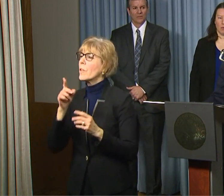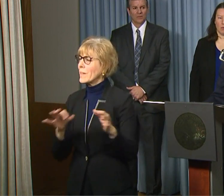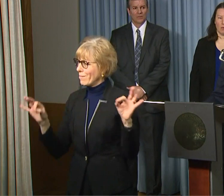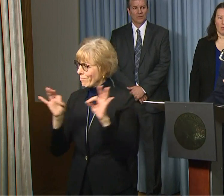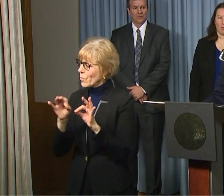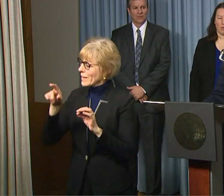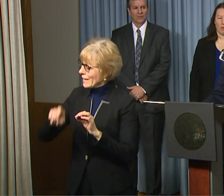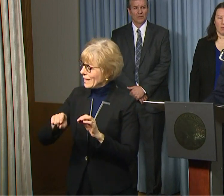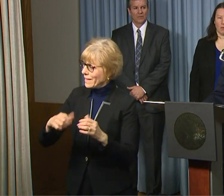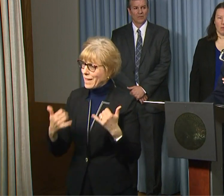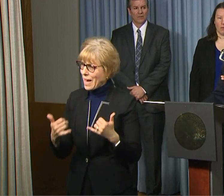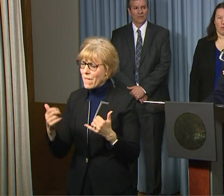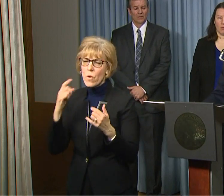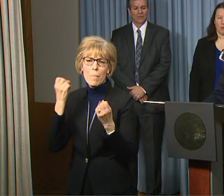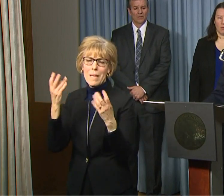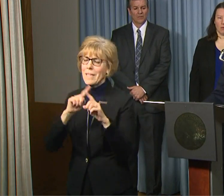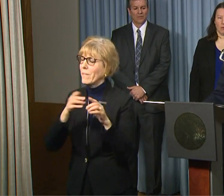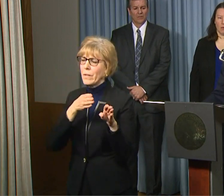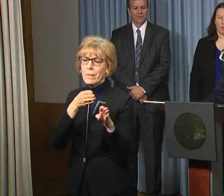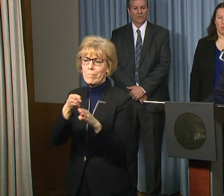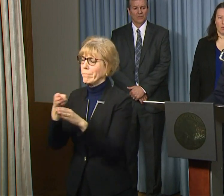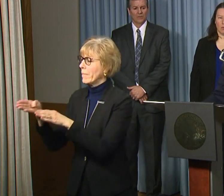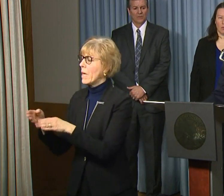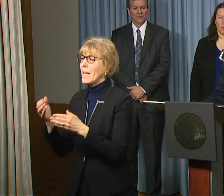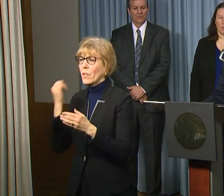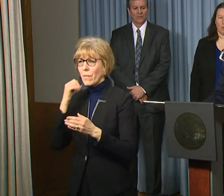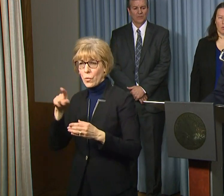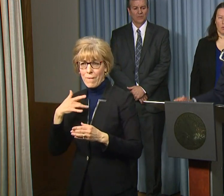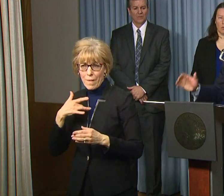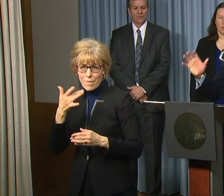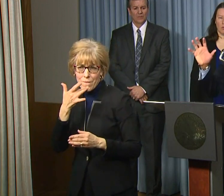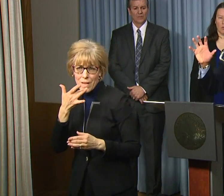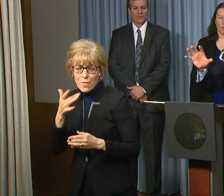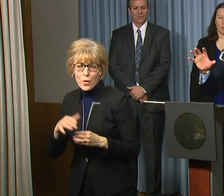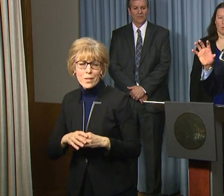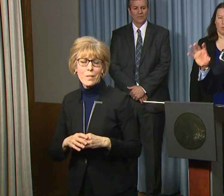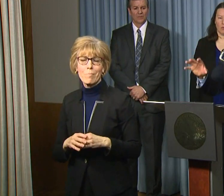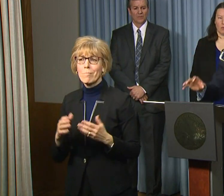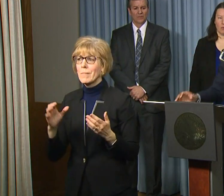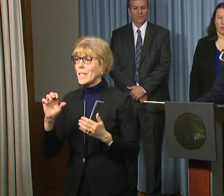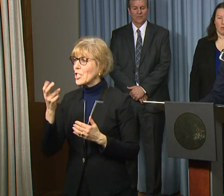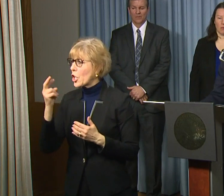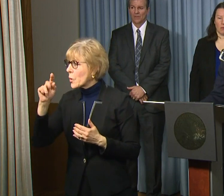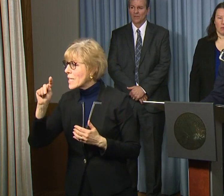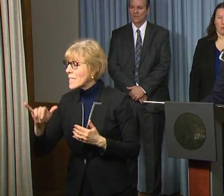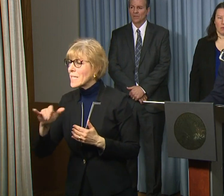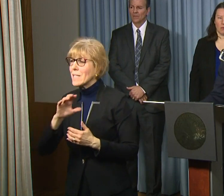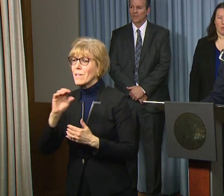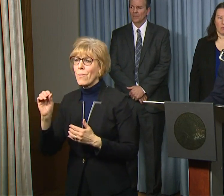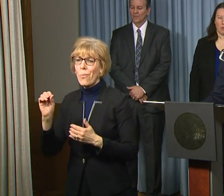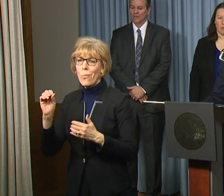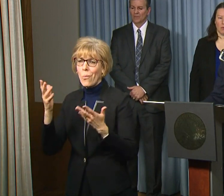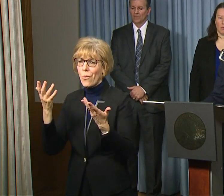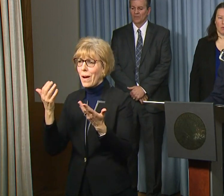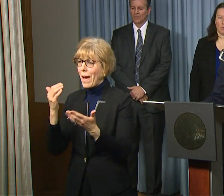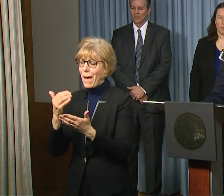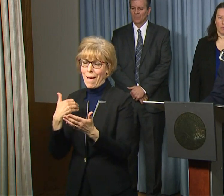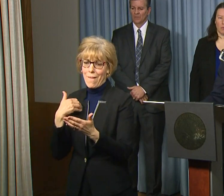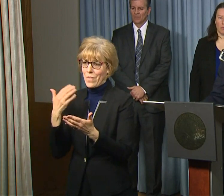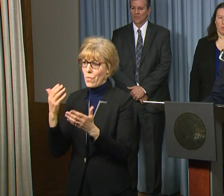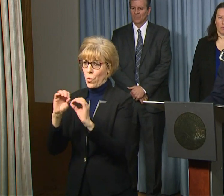in many aspects. And if you have a favorite charity that has an external facing service that could be critical at this